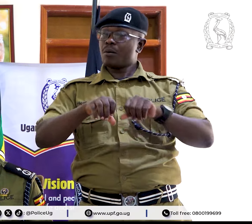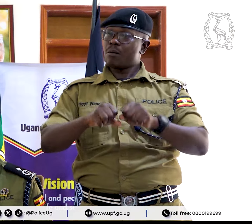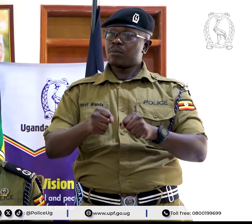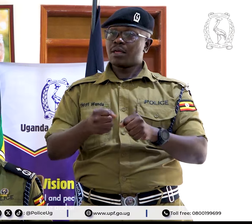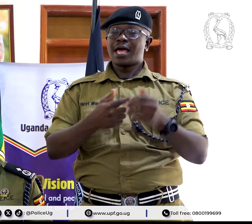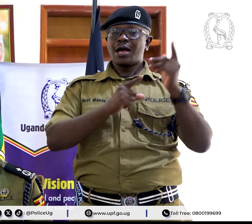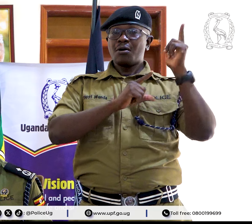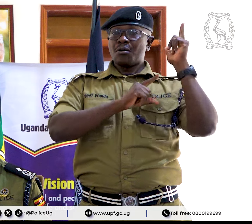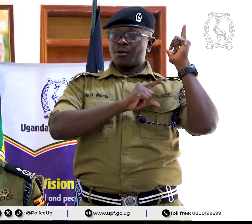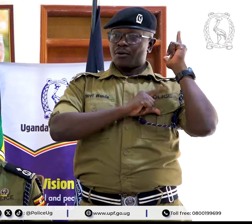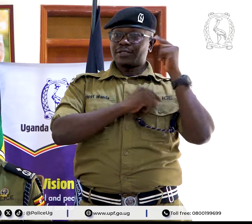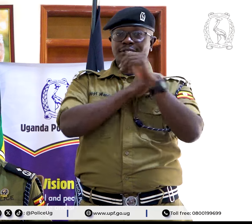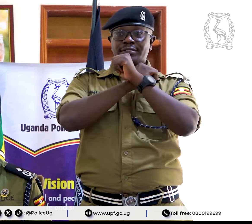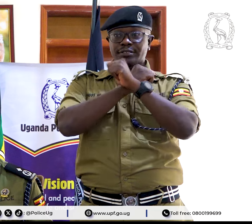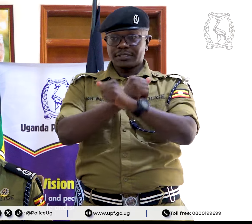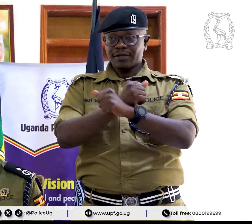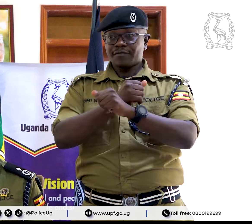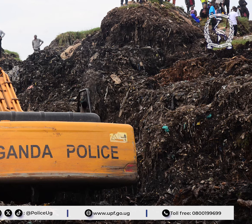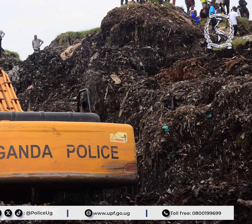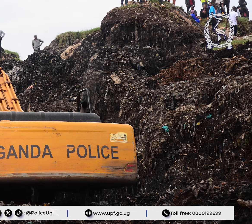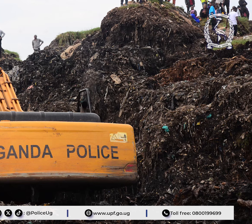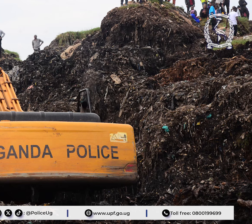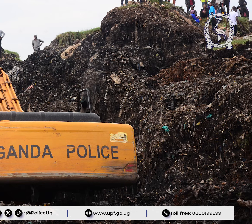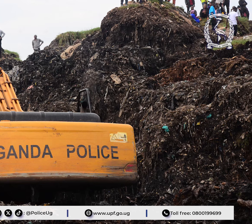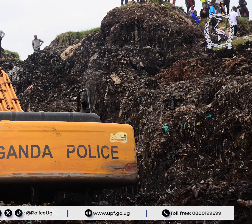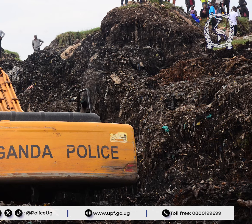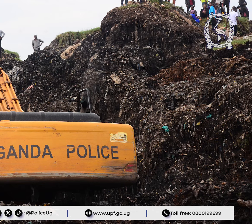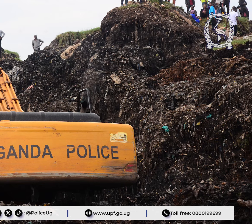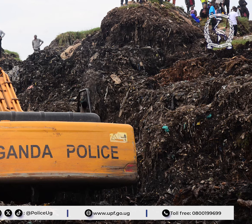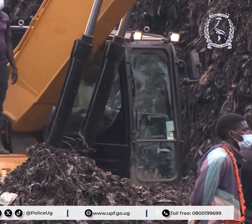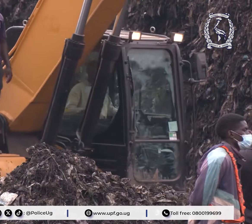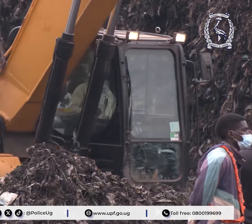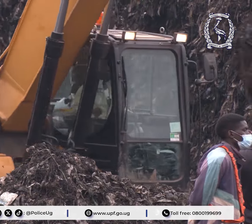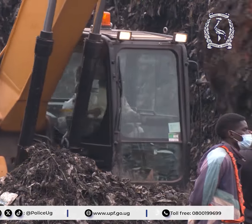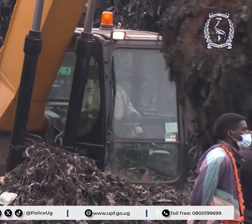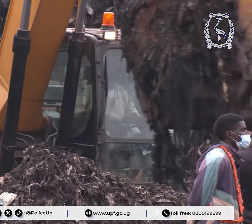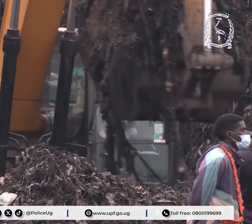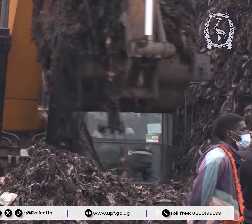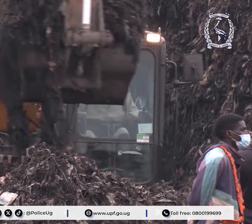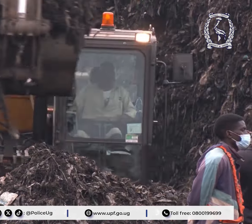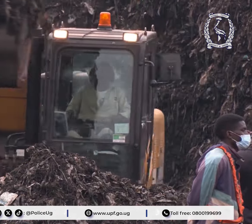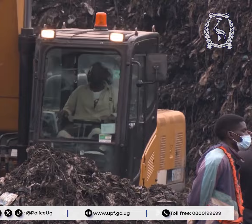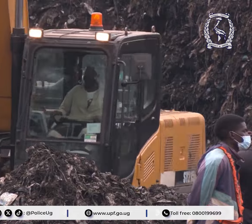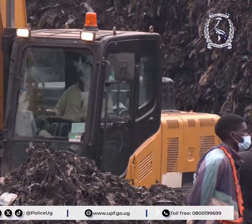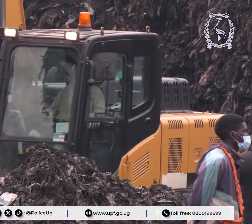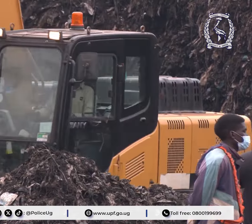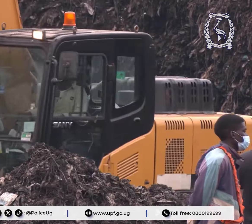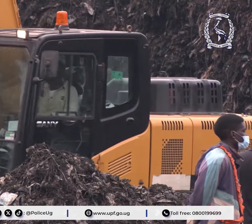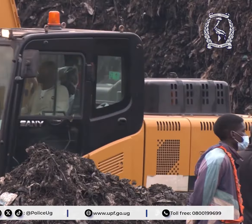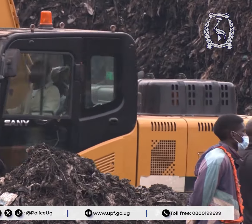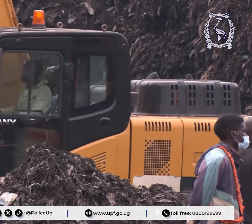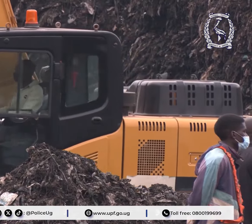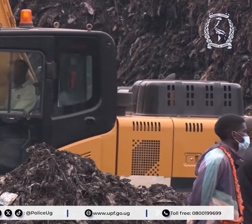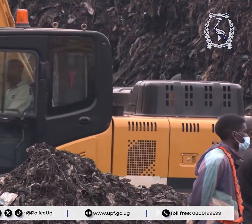Rescue operations are ongoing to recover those trapped beneath the debris.